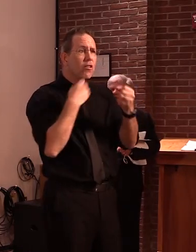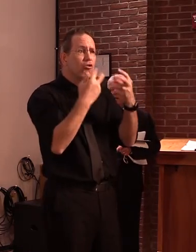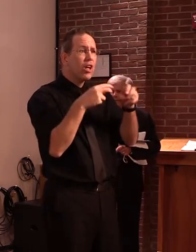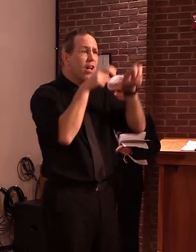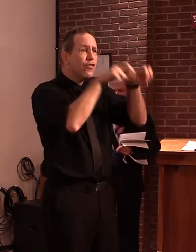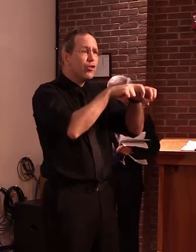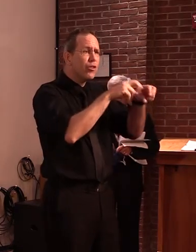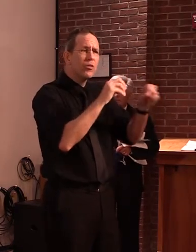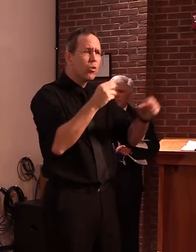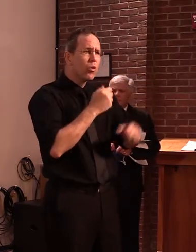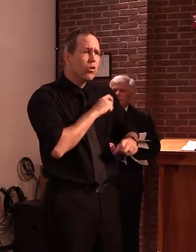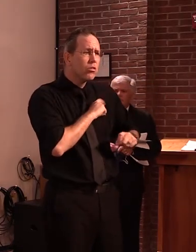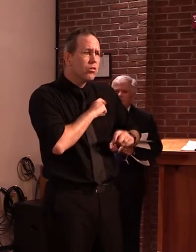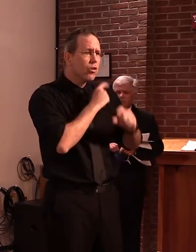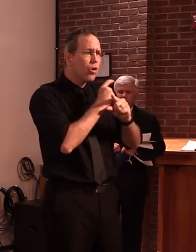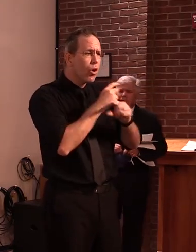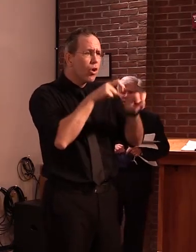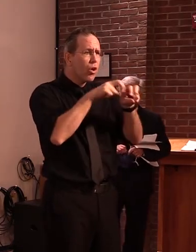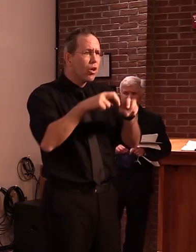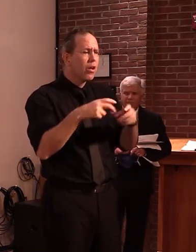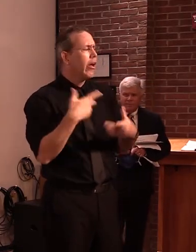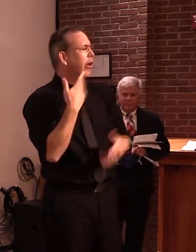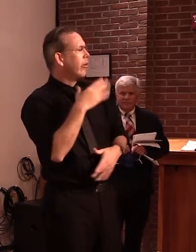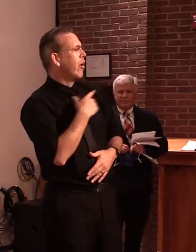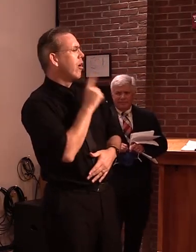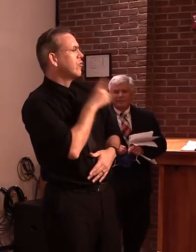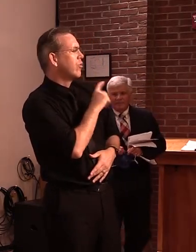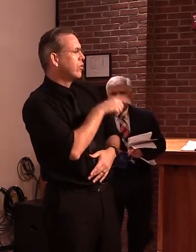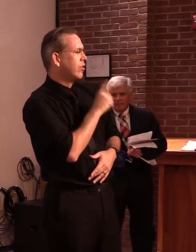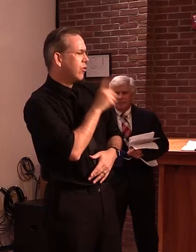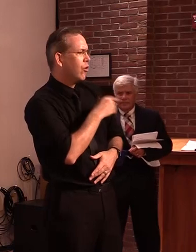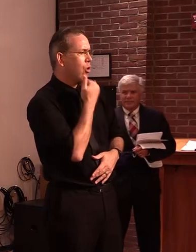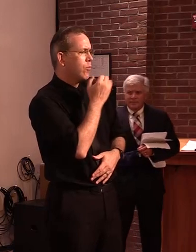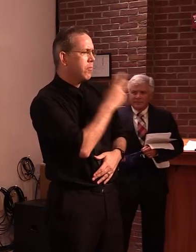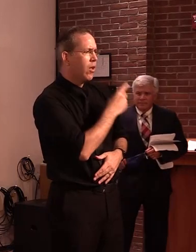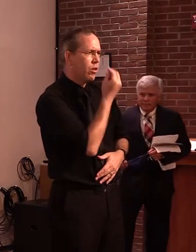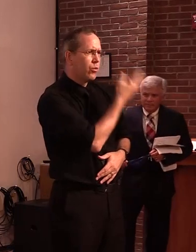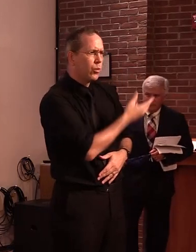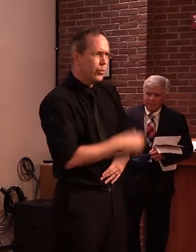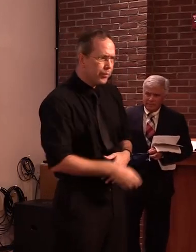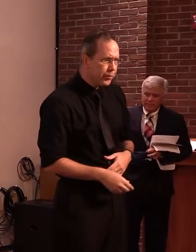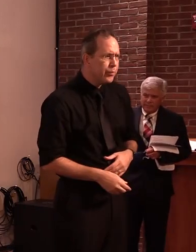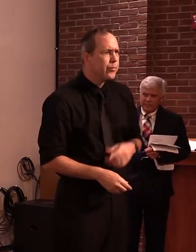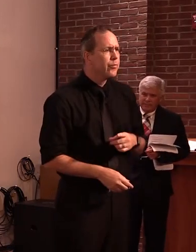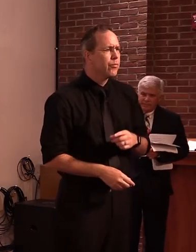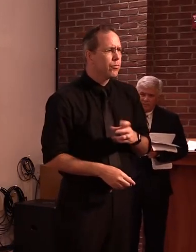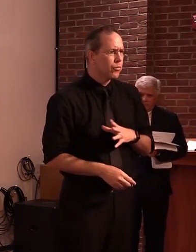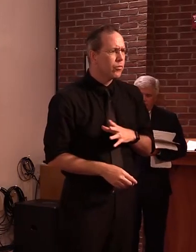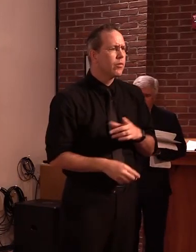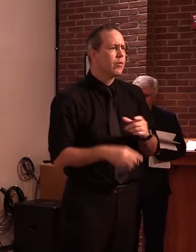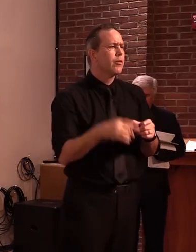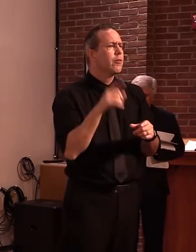were. Yeah, I'm sure that there were guards and drivers.